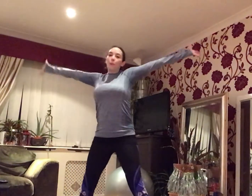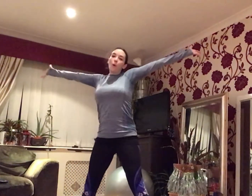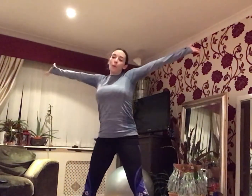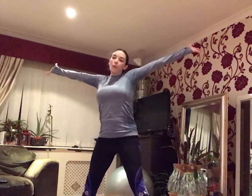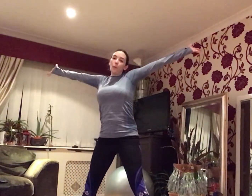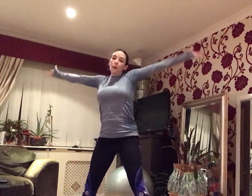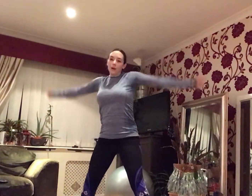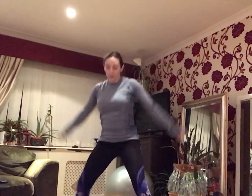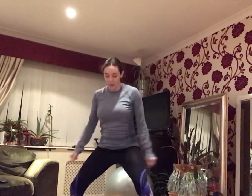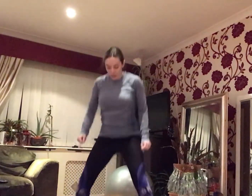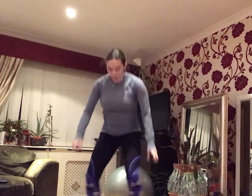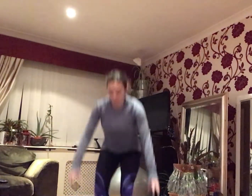Boom.